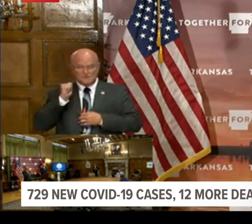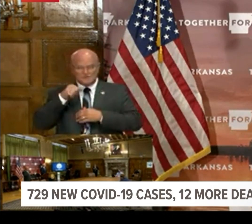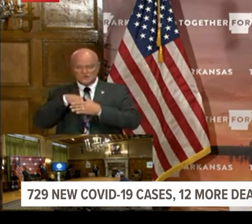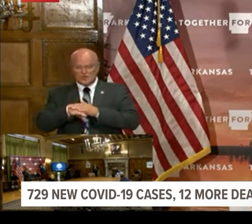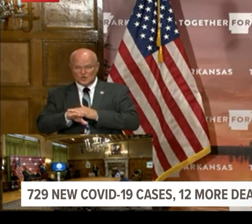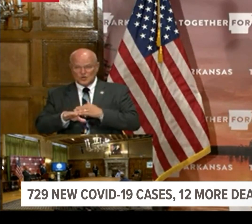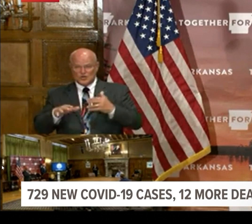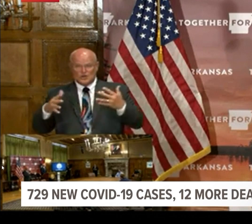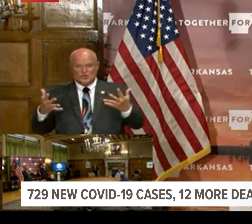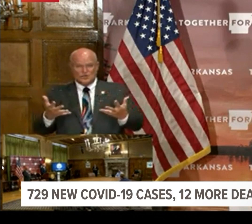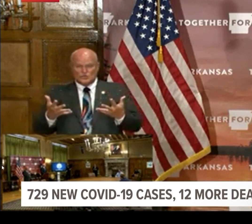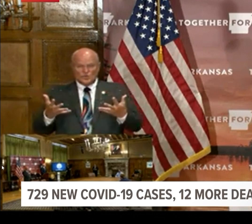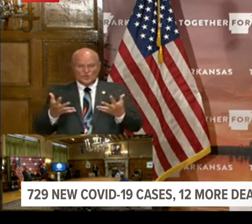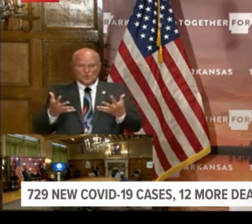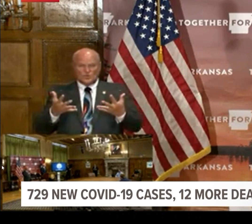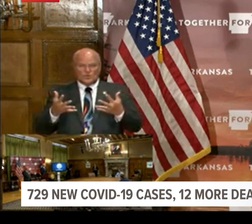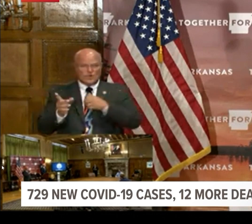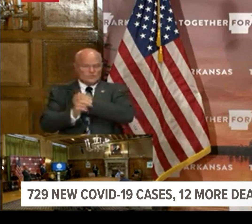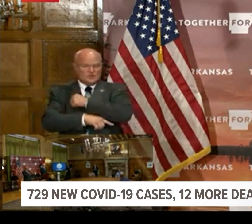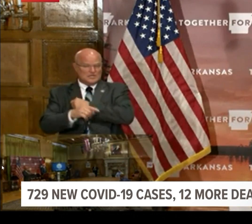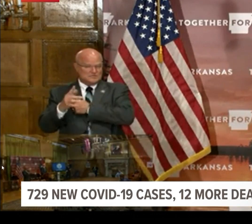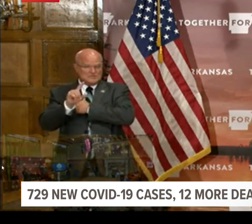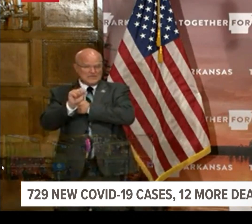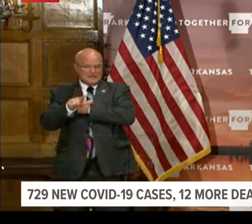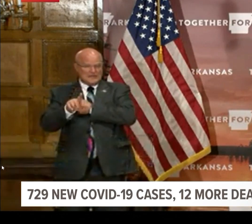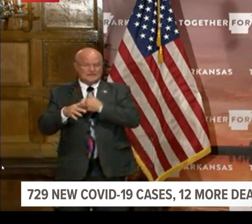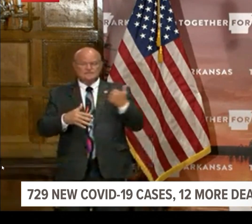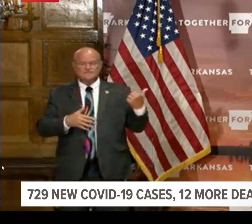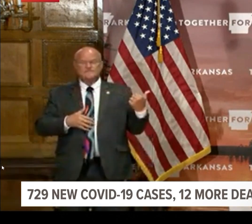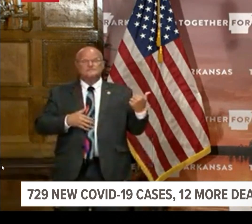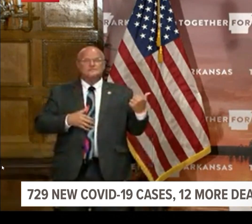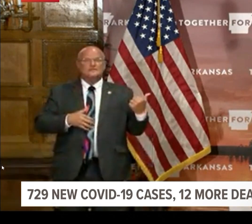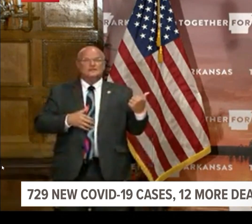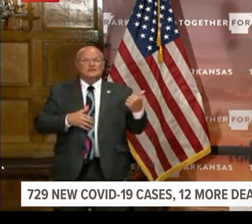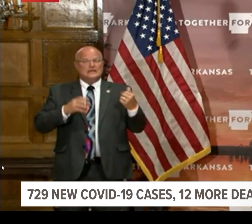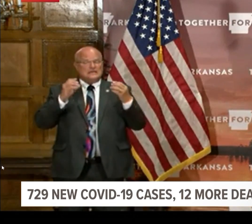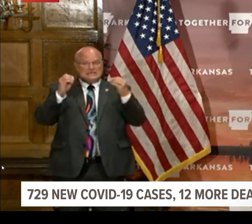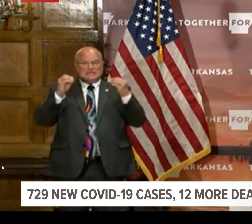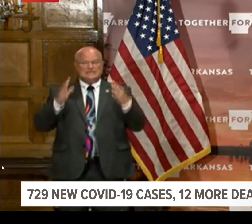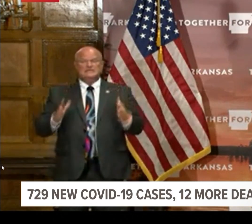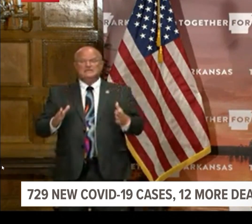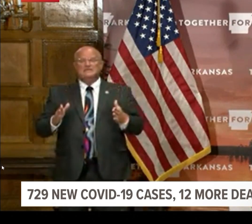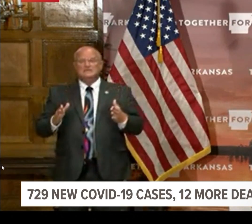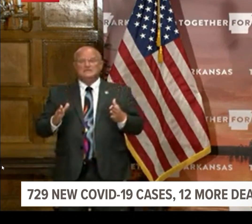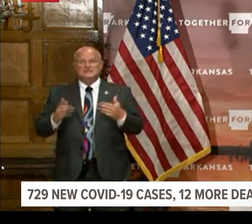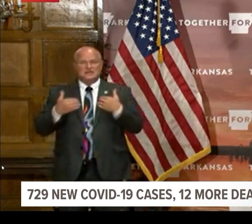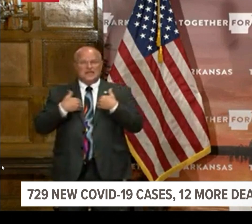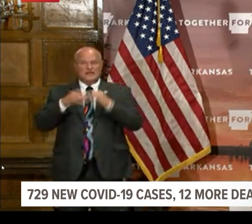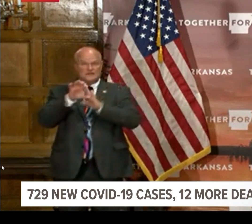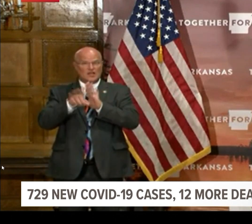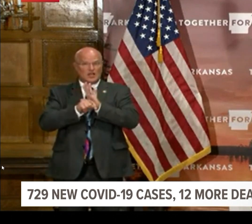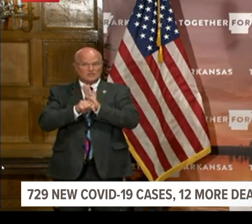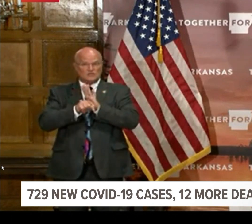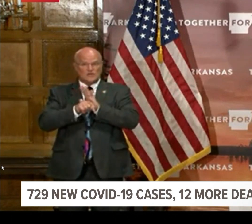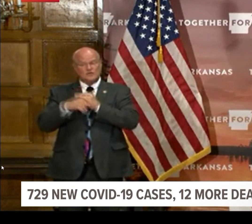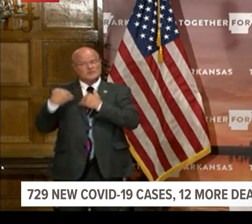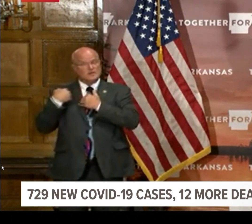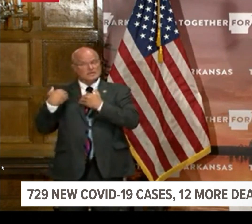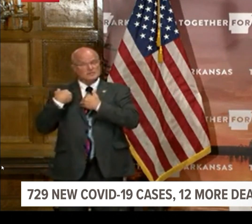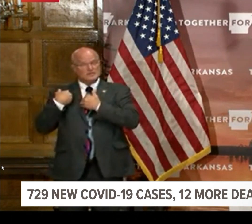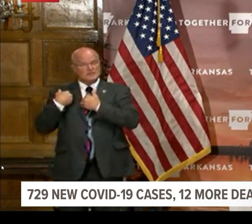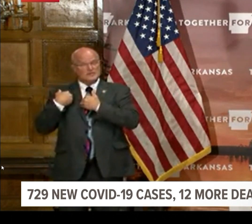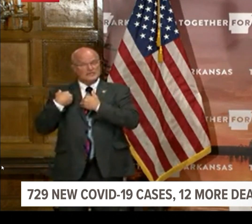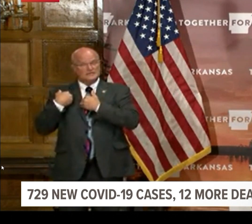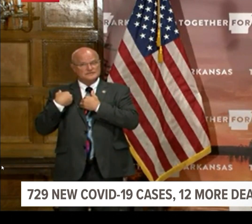what would the state's response be? Well, teachers have a contract. They have a